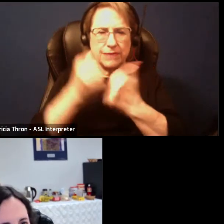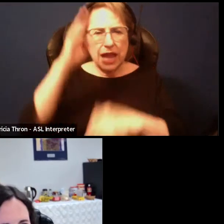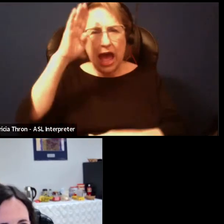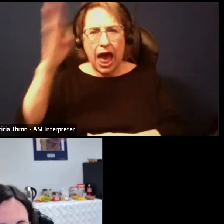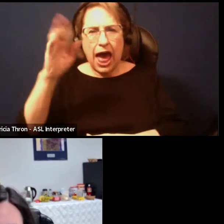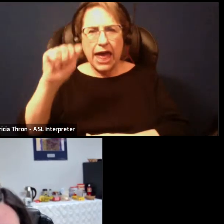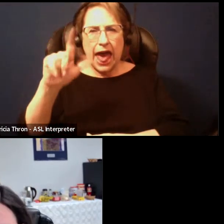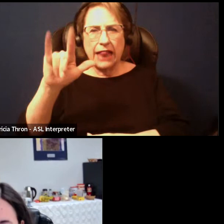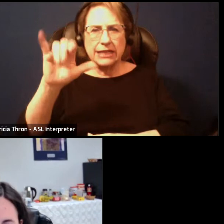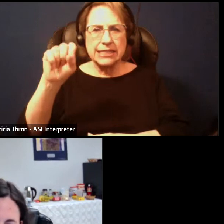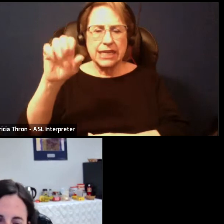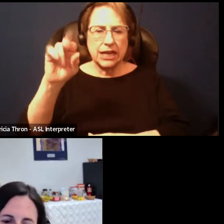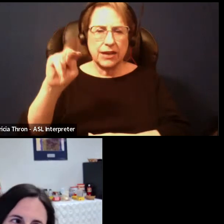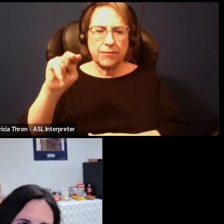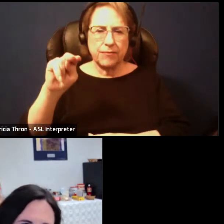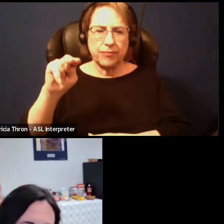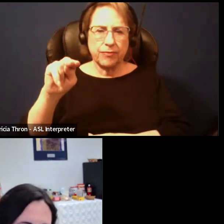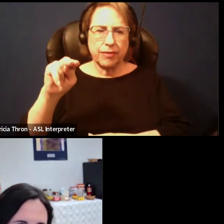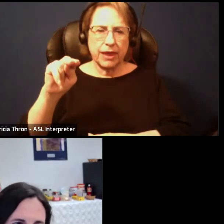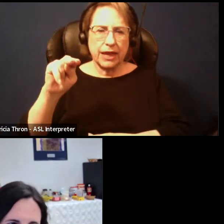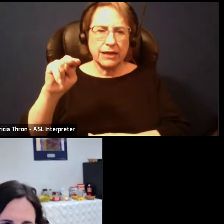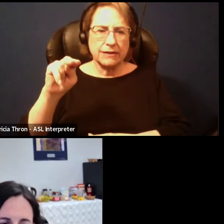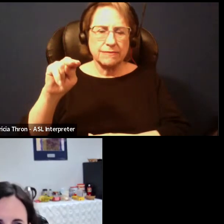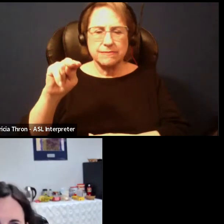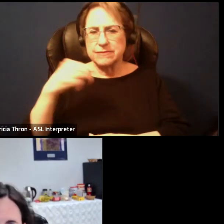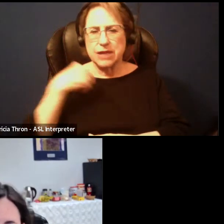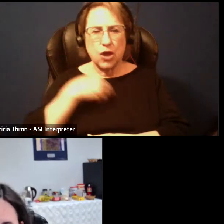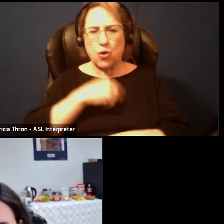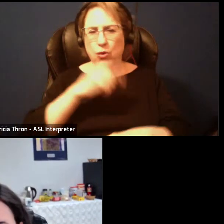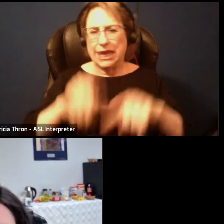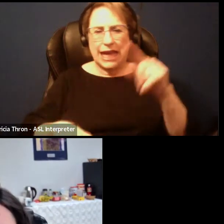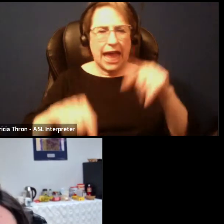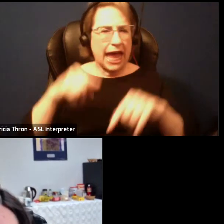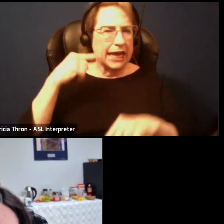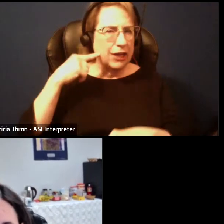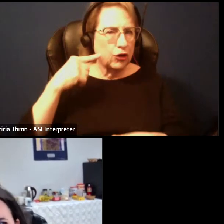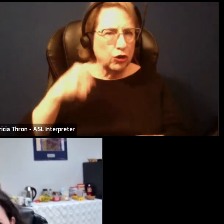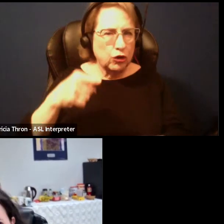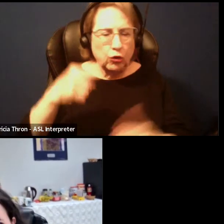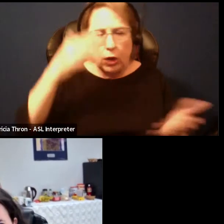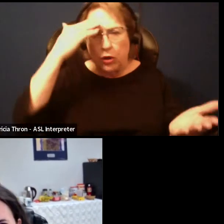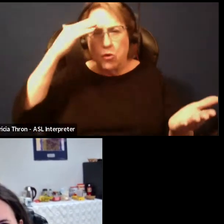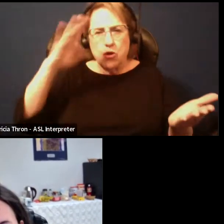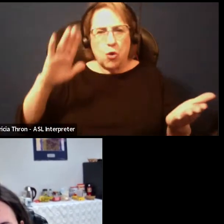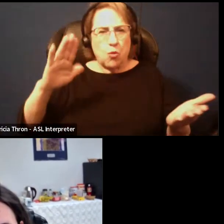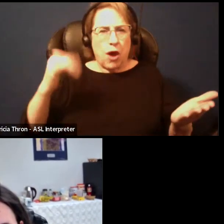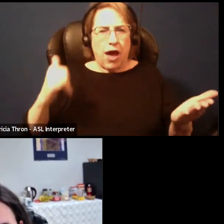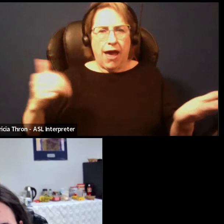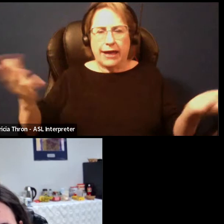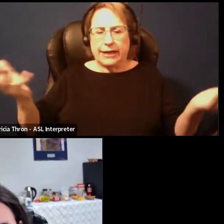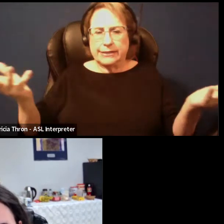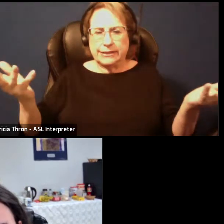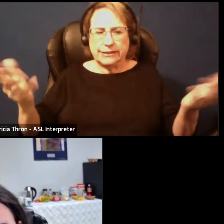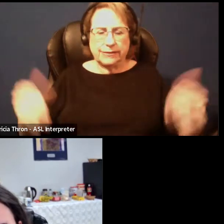Oh, you're unmuted, but we can't hear you. So not sure what that's going on.